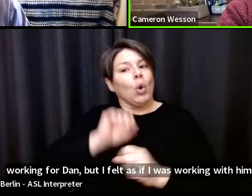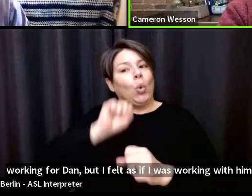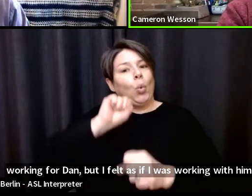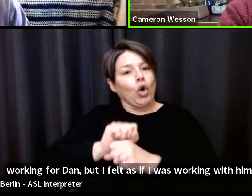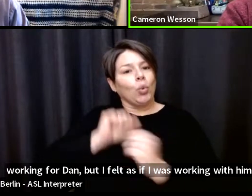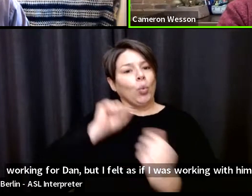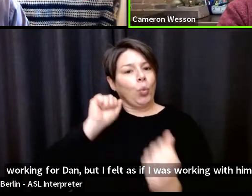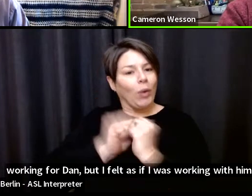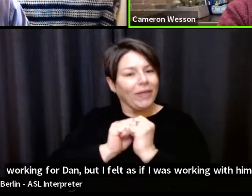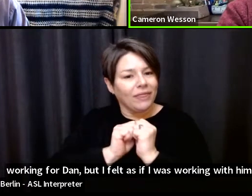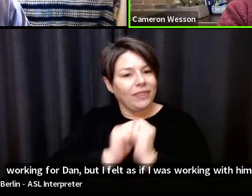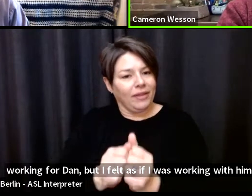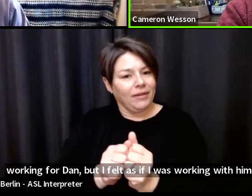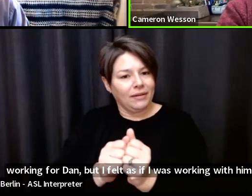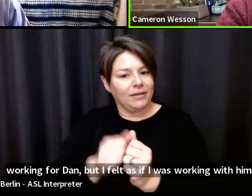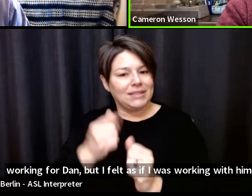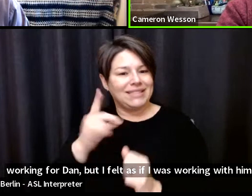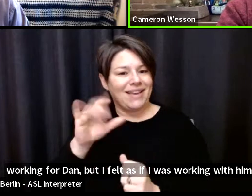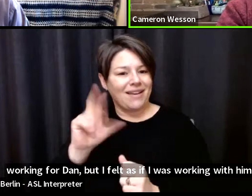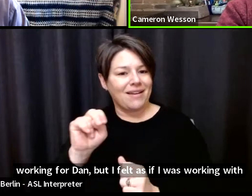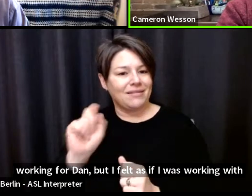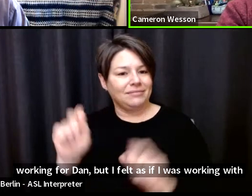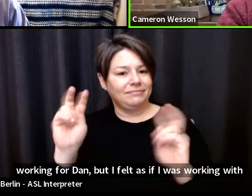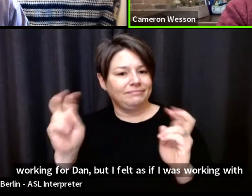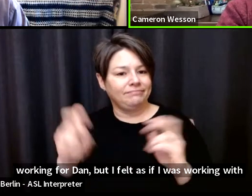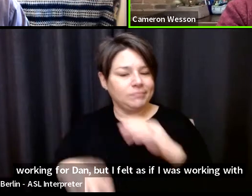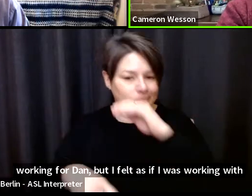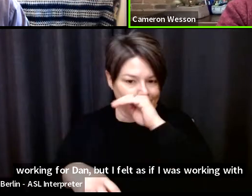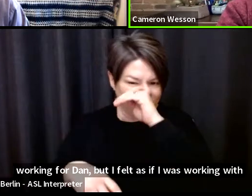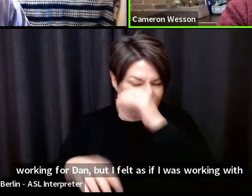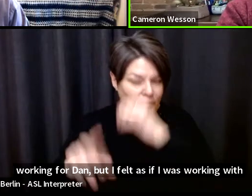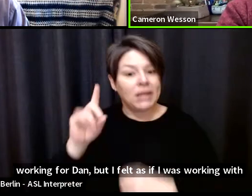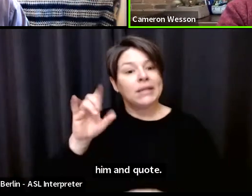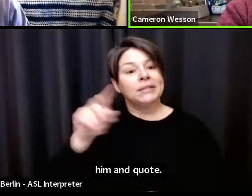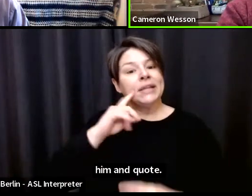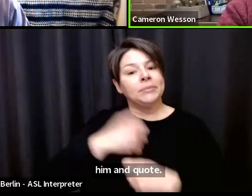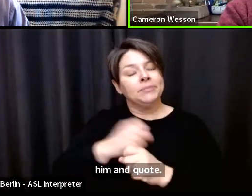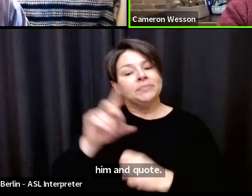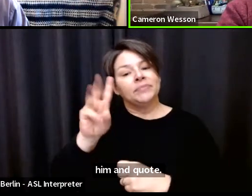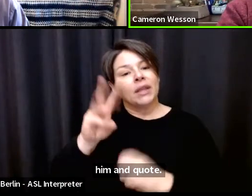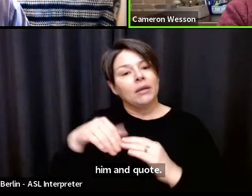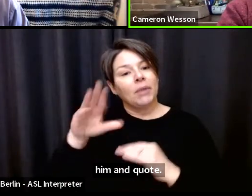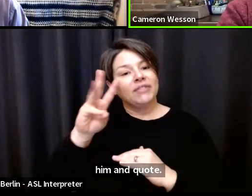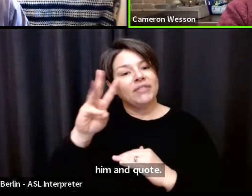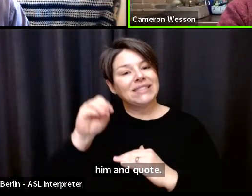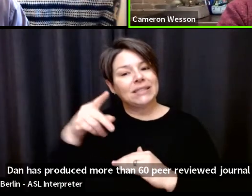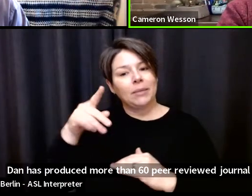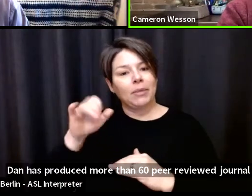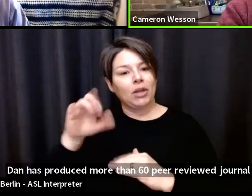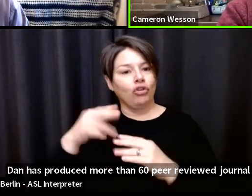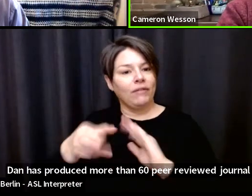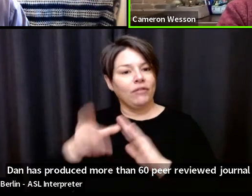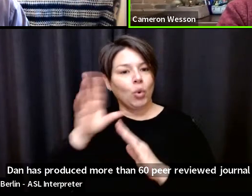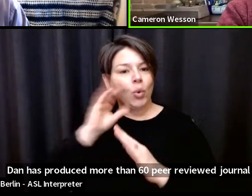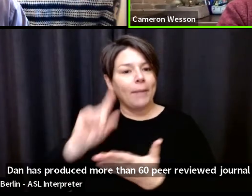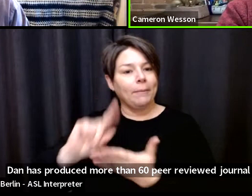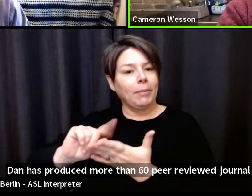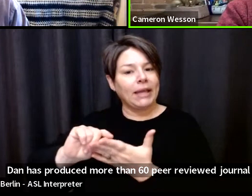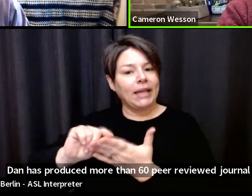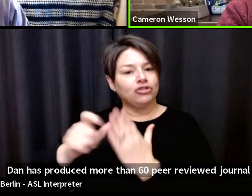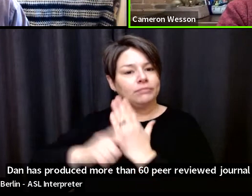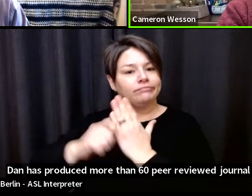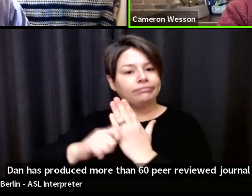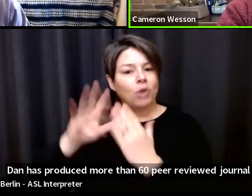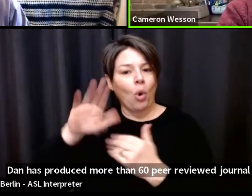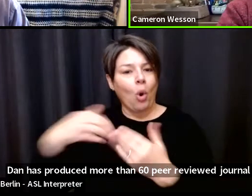him," end quote. Dan has produced more than 60 peer-reviewed journal articles and publications that have been cited